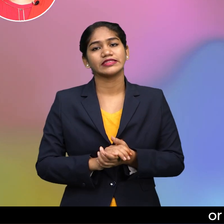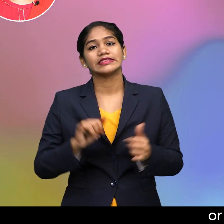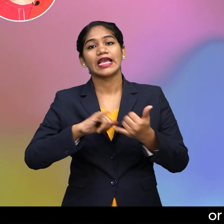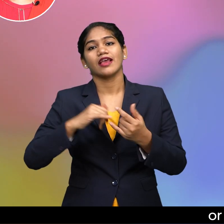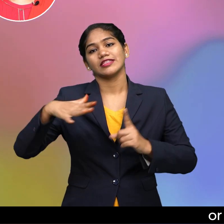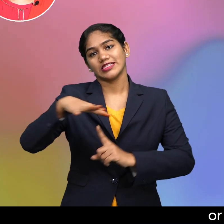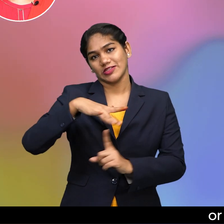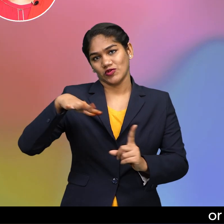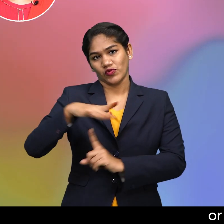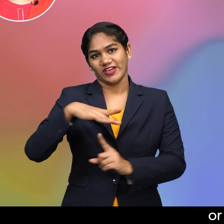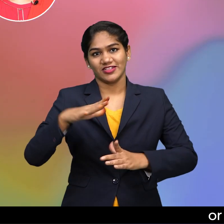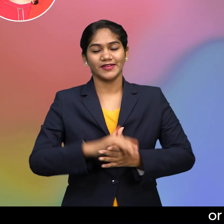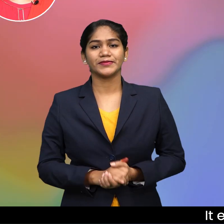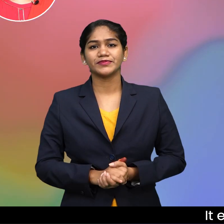situation.